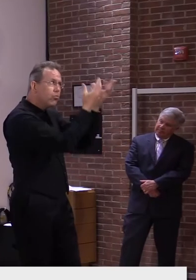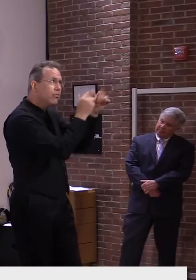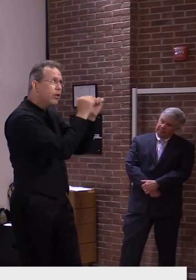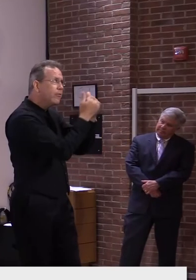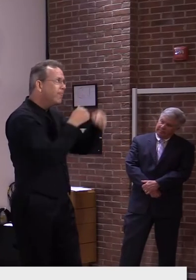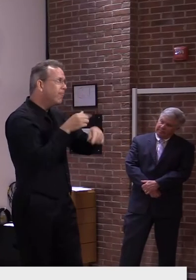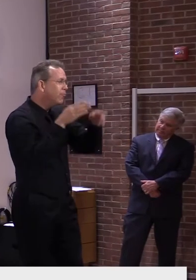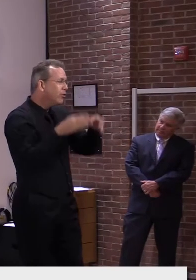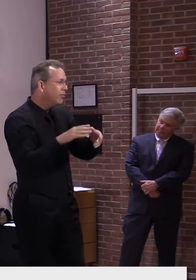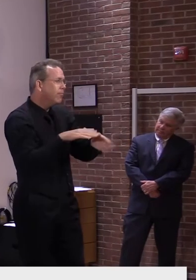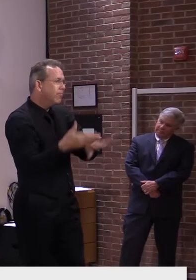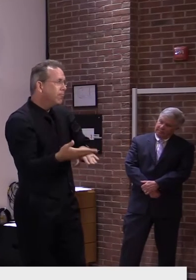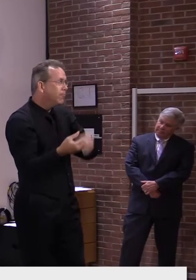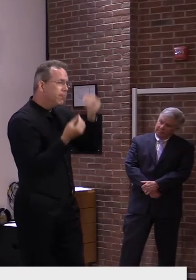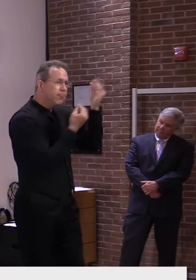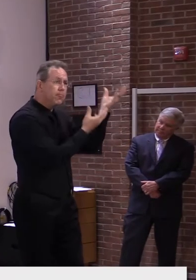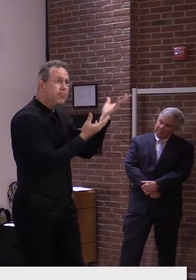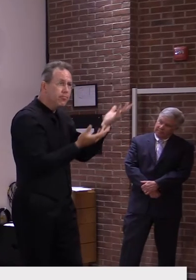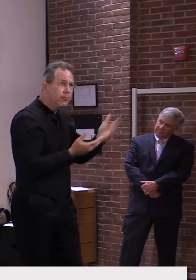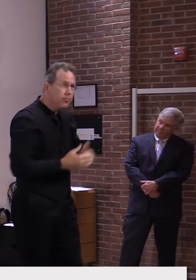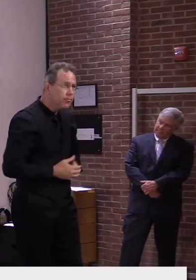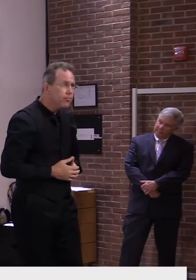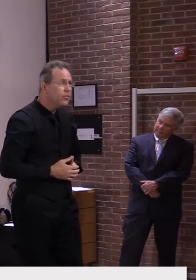that office, there's a chief medical examiner